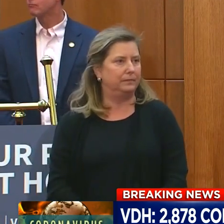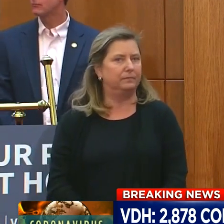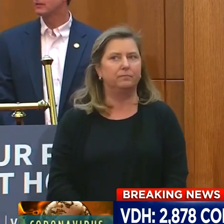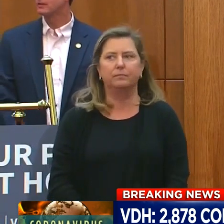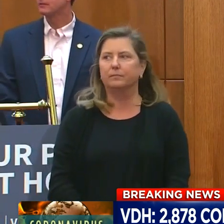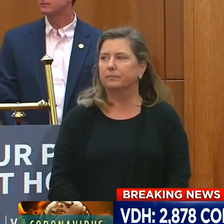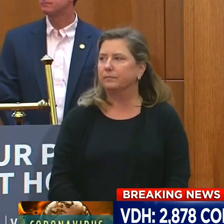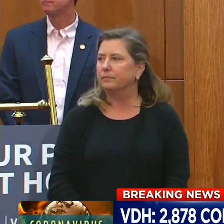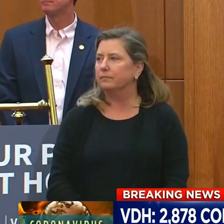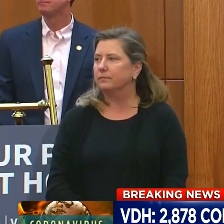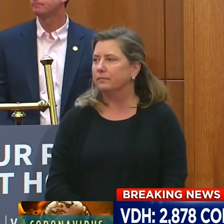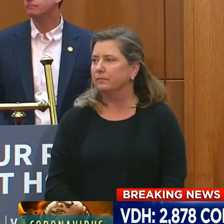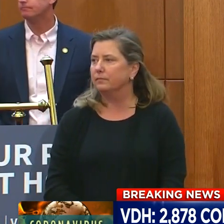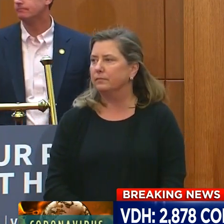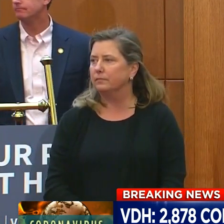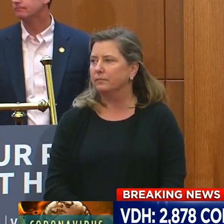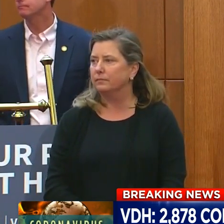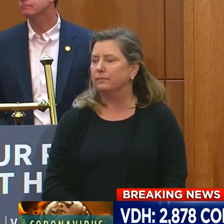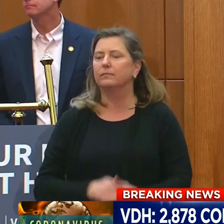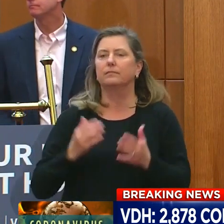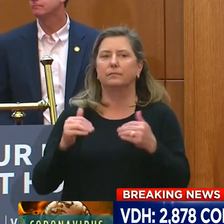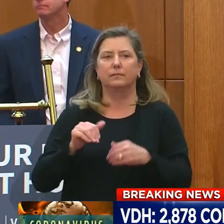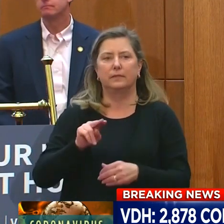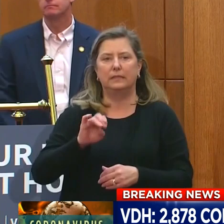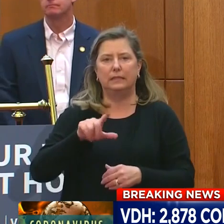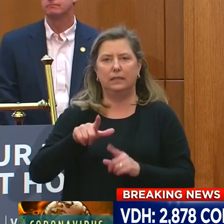The next question will be from Neil Harvey with the Roanoke Times.